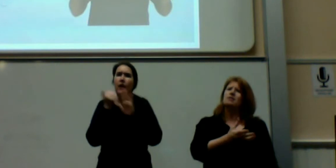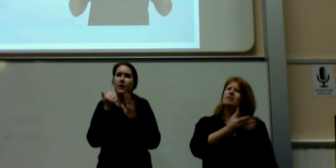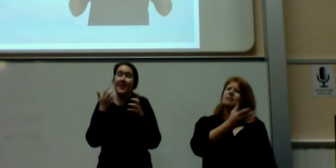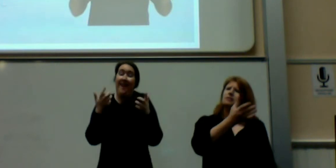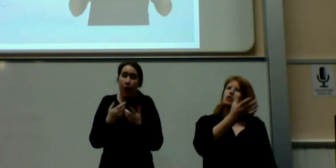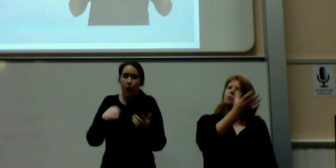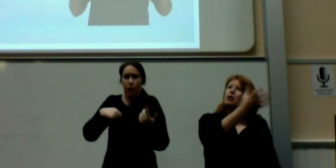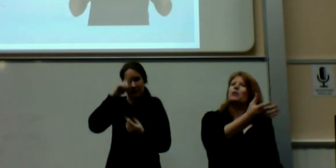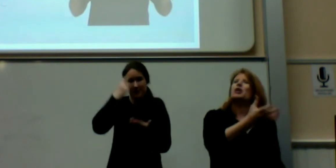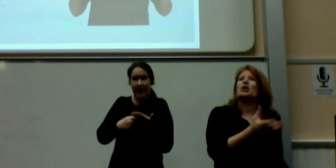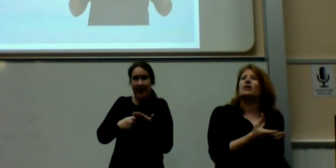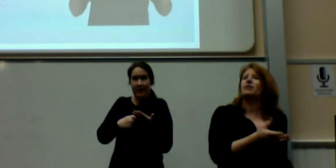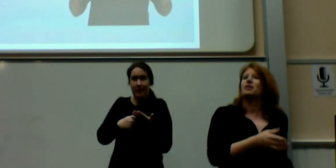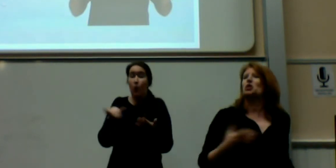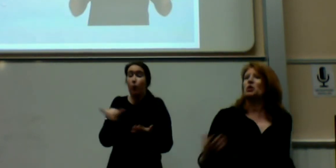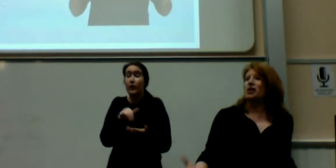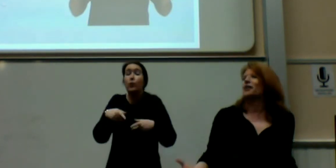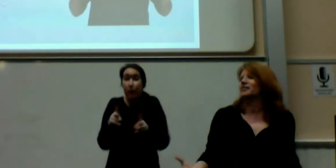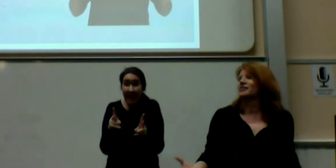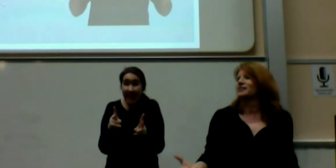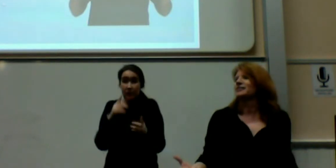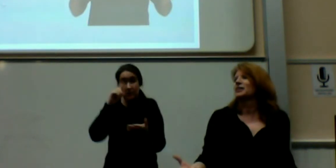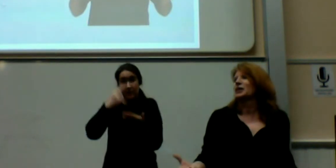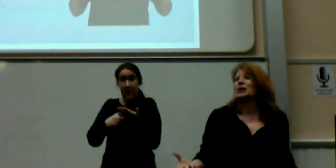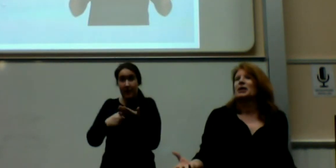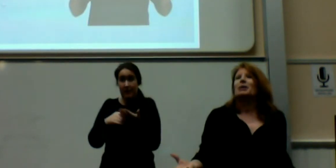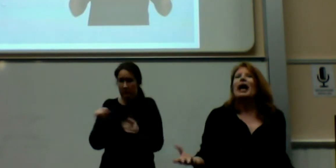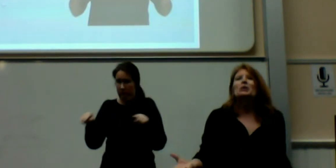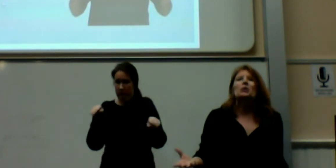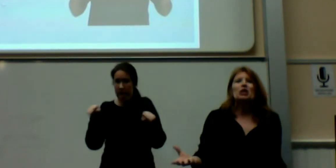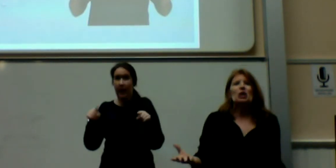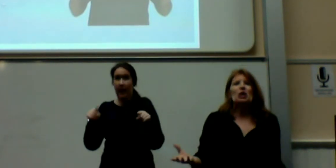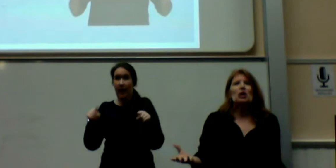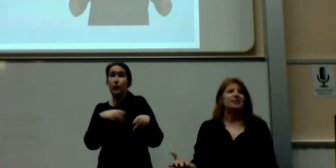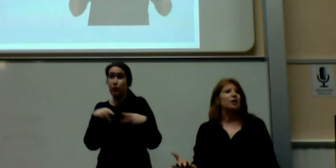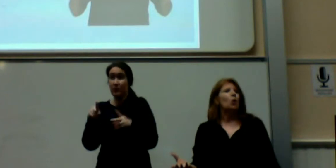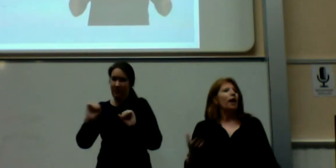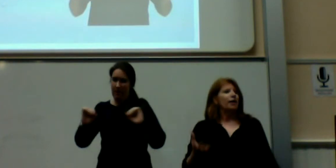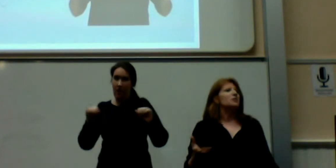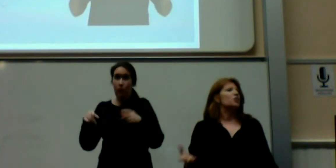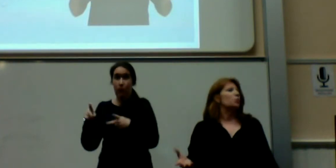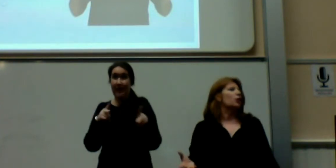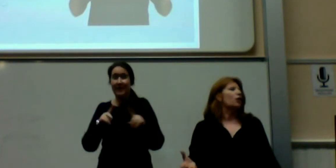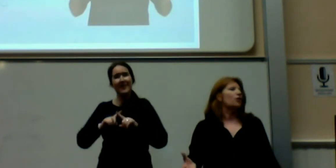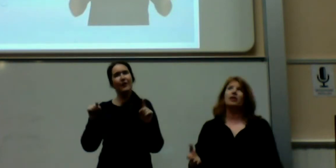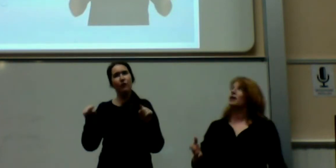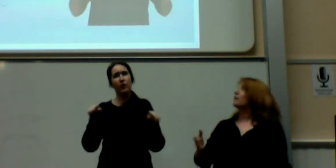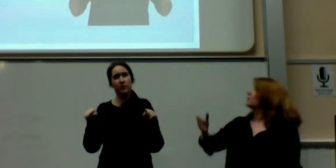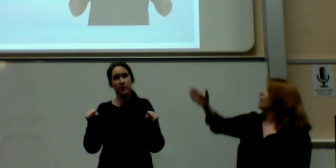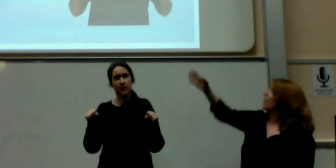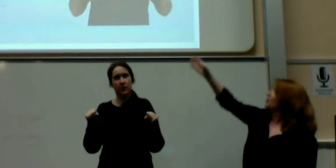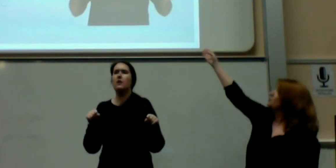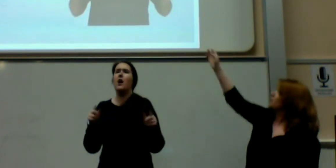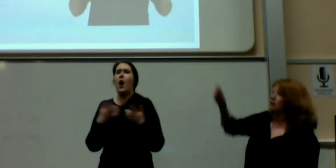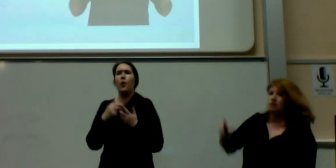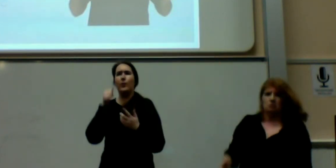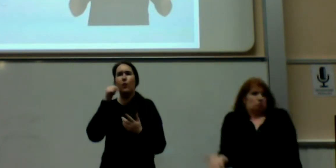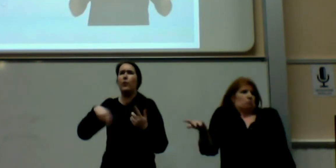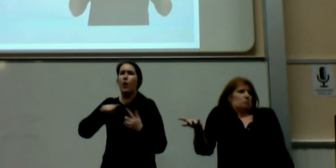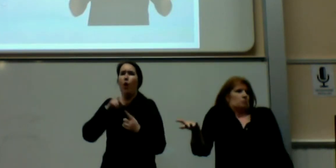is superior to another. But how do we know that? Why is it that we all think that the guy